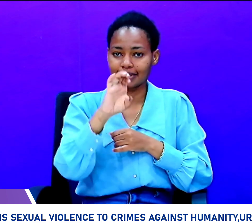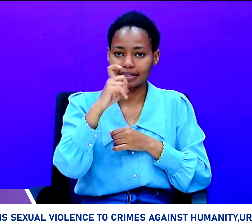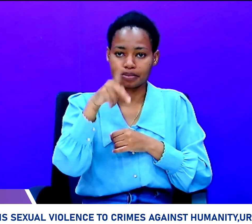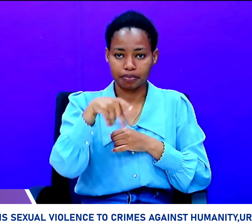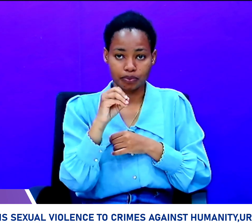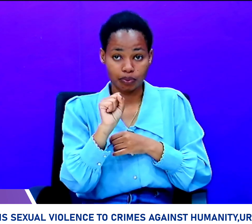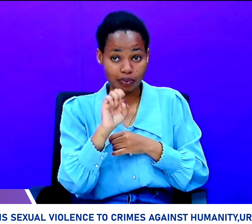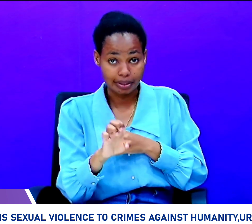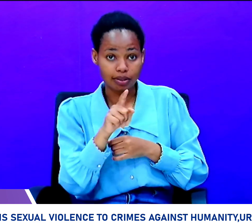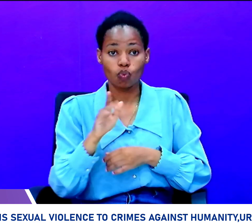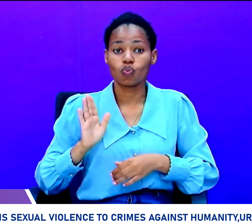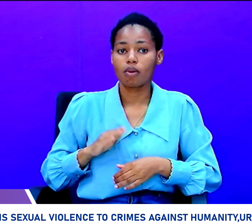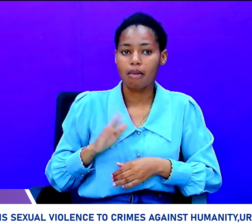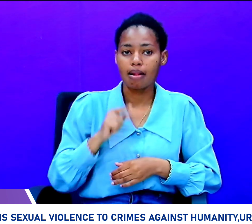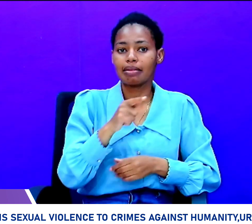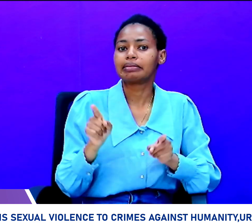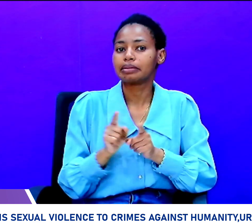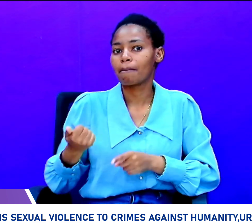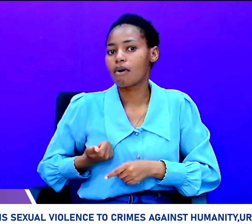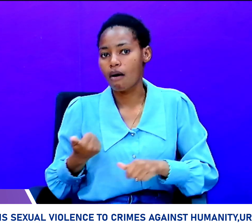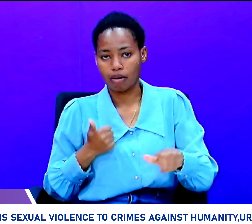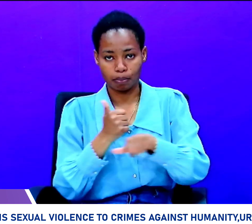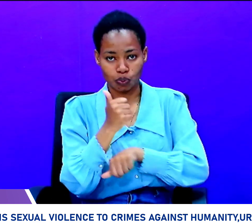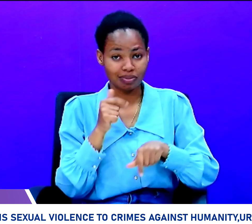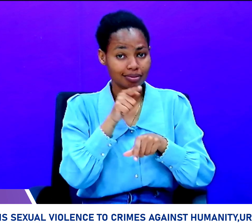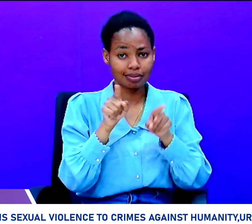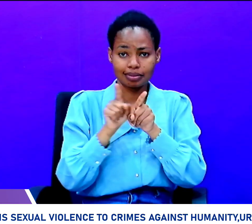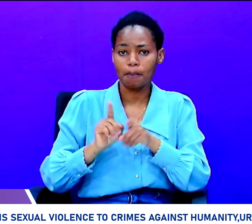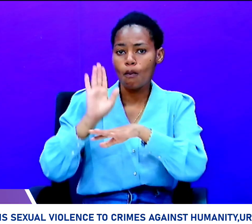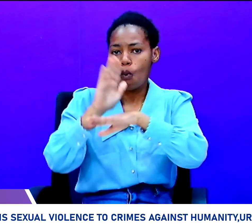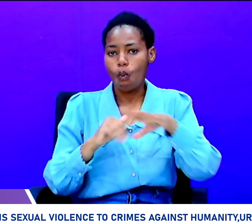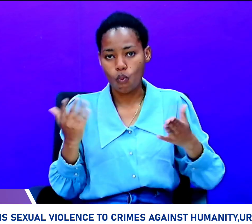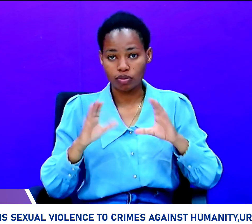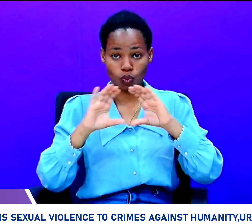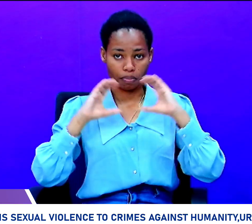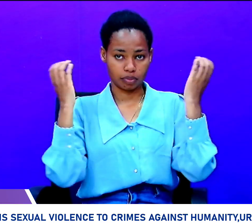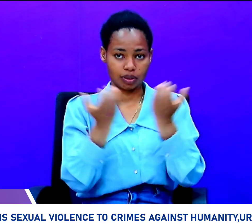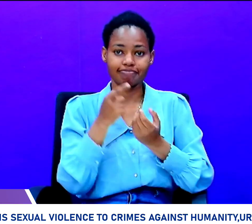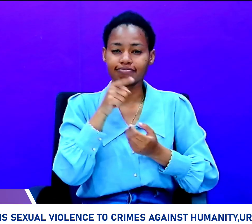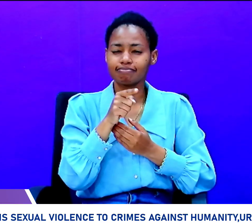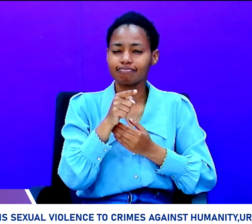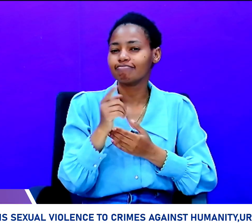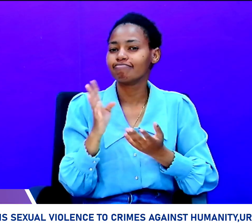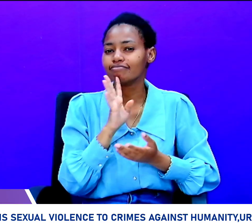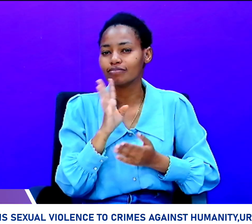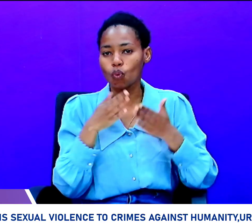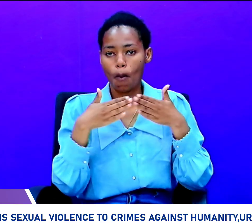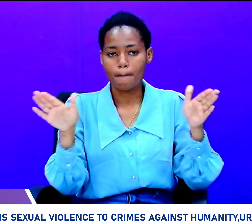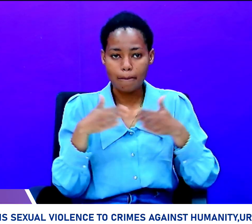women and girls to abuse. She called on communities to speak openly and condemn